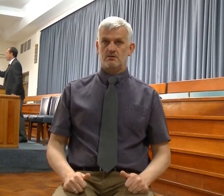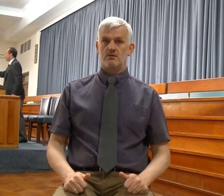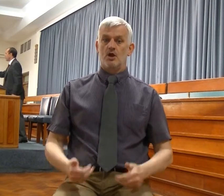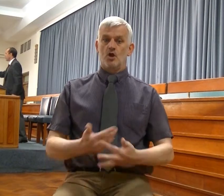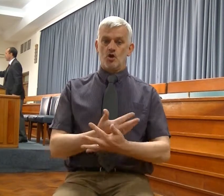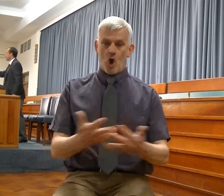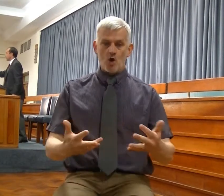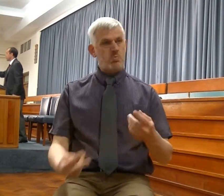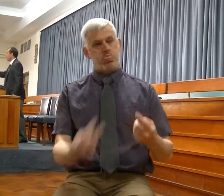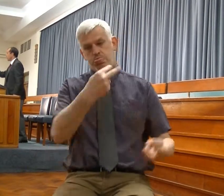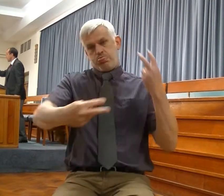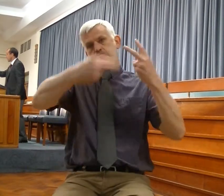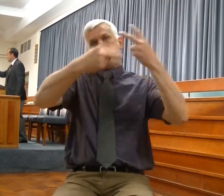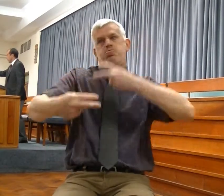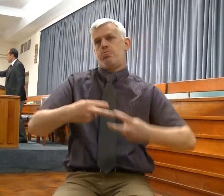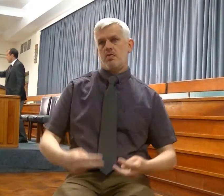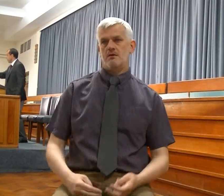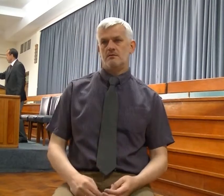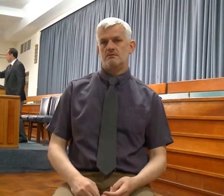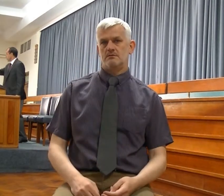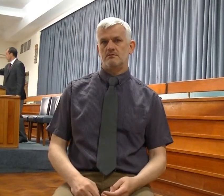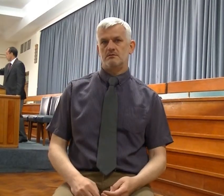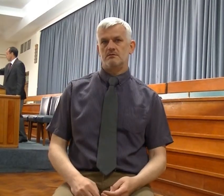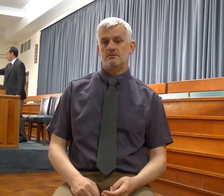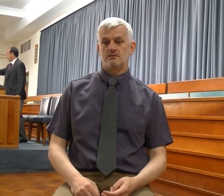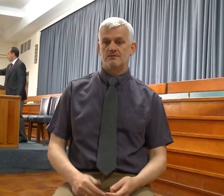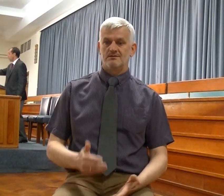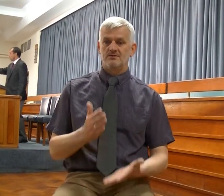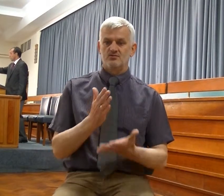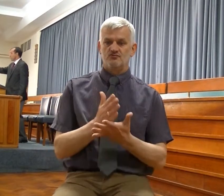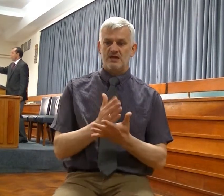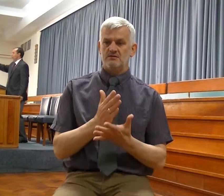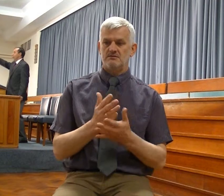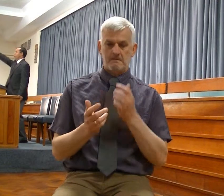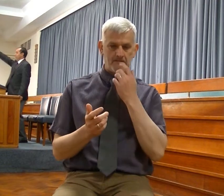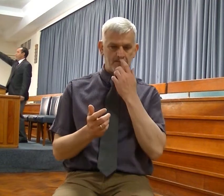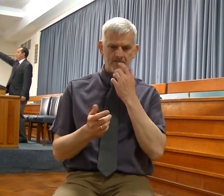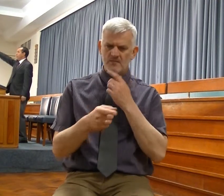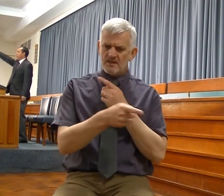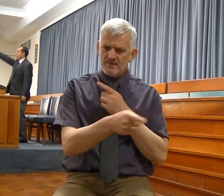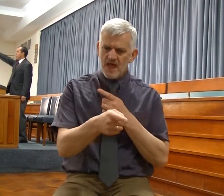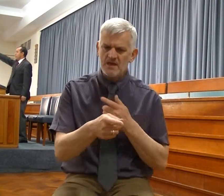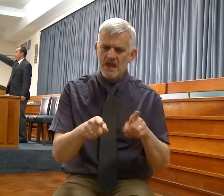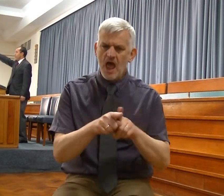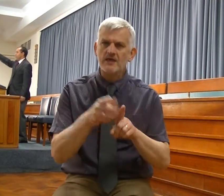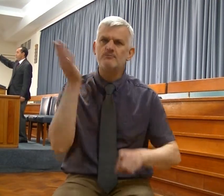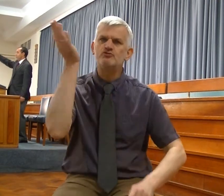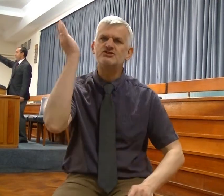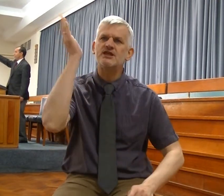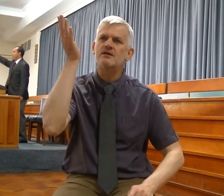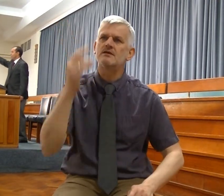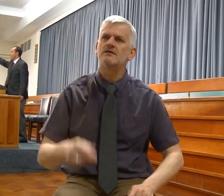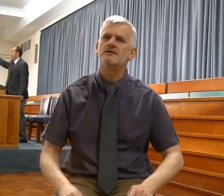many of them were mocking the Lord Jesus Christ. Actually, they were preaching like a sermon, saying, "Oh, if you are the Son